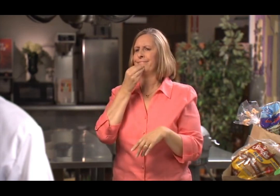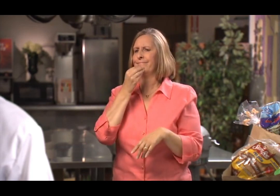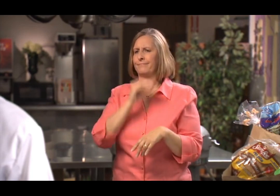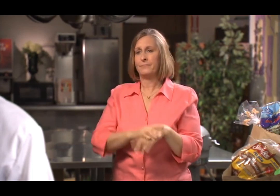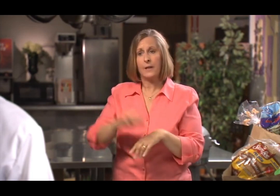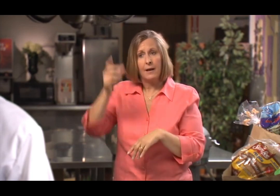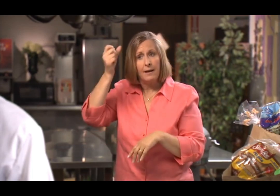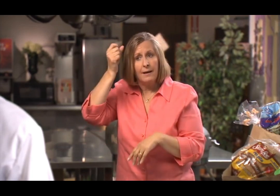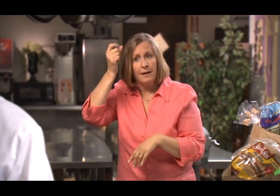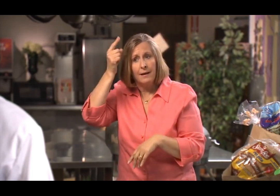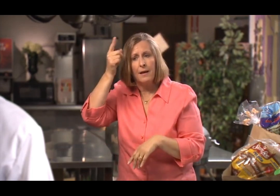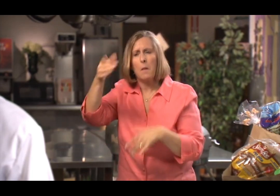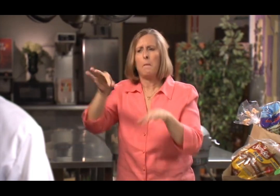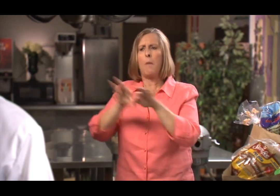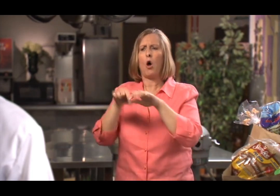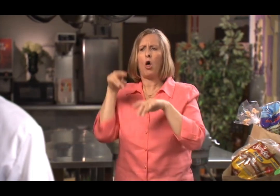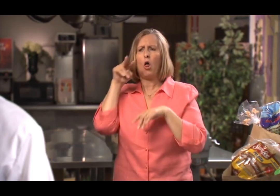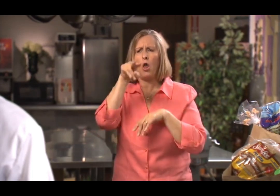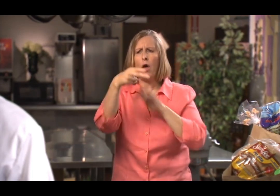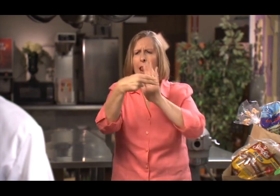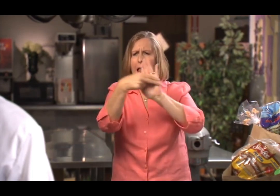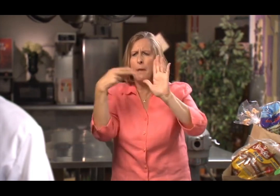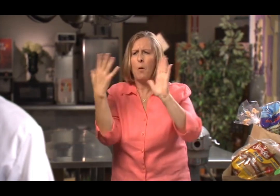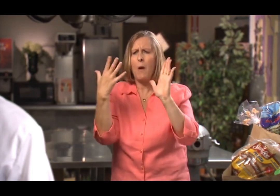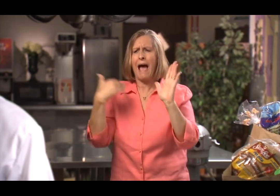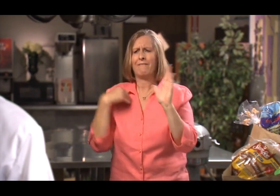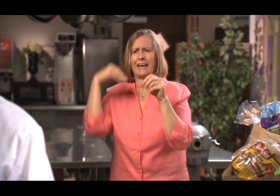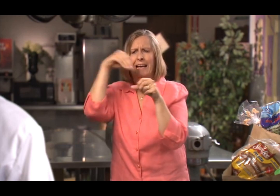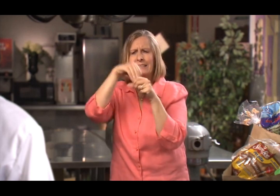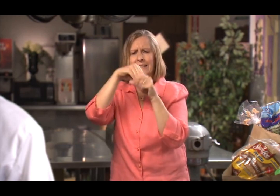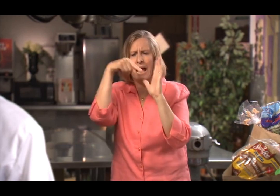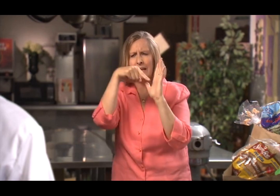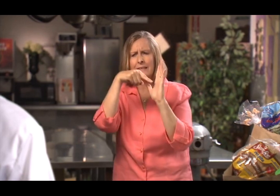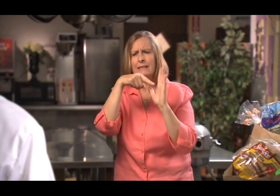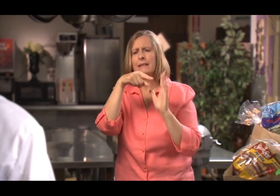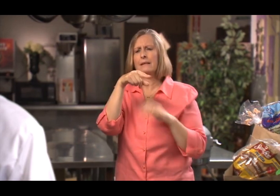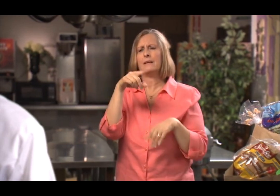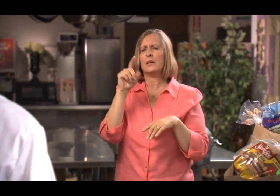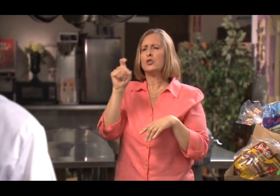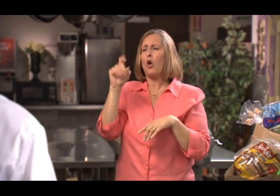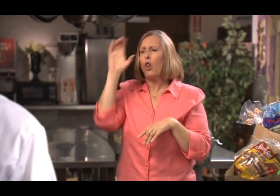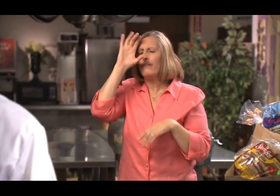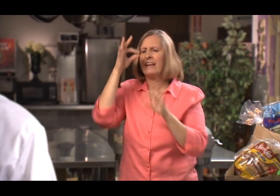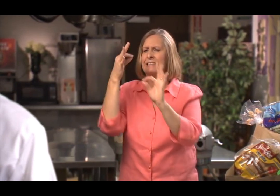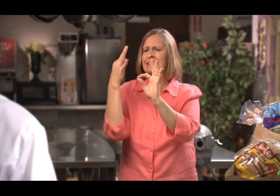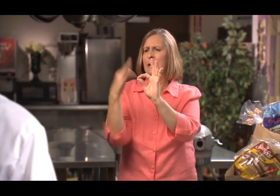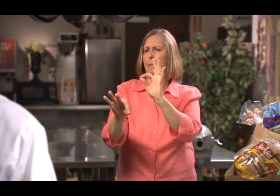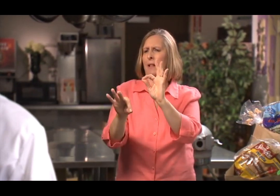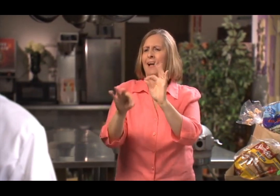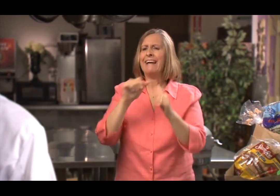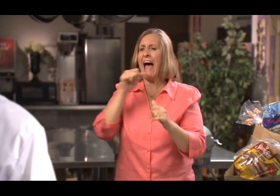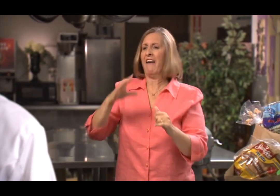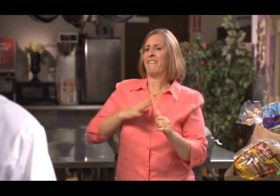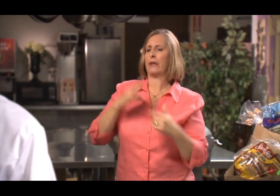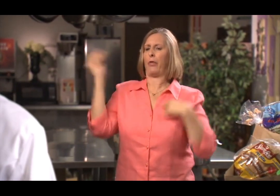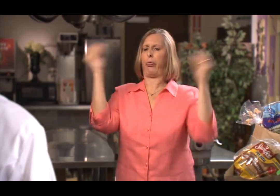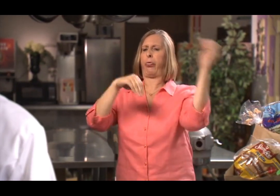eat. It's important to look at the nutrition labels to make sure the ingredients are simple, without